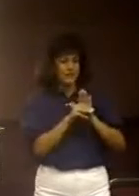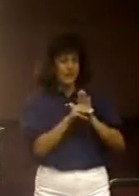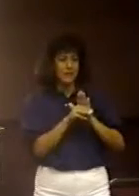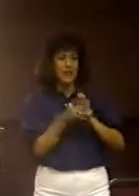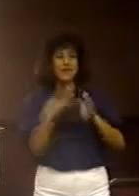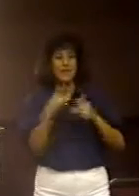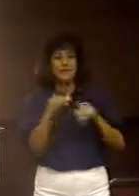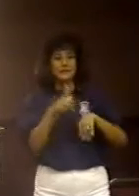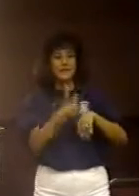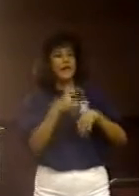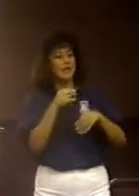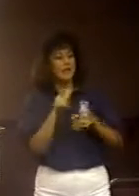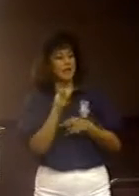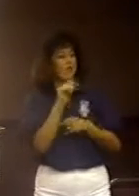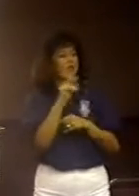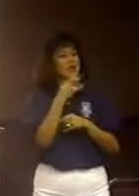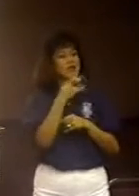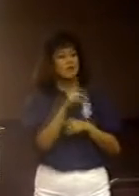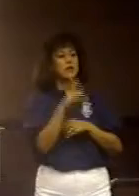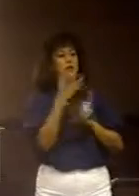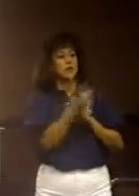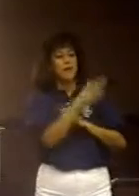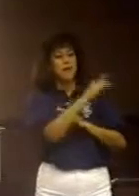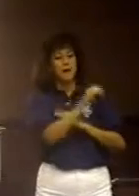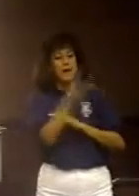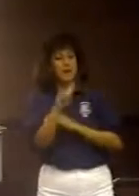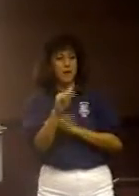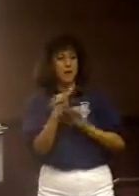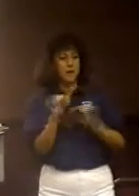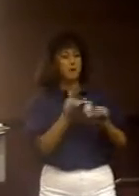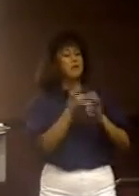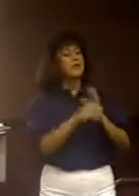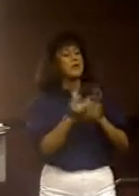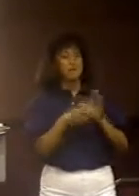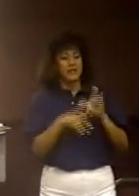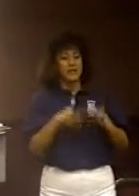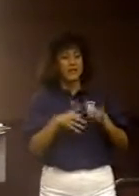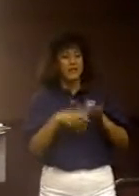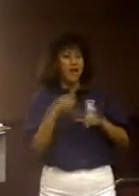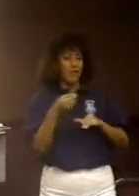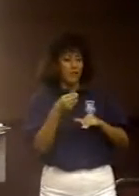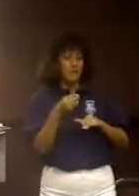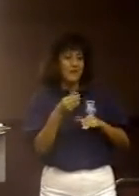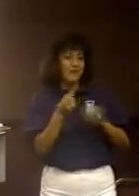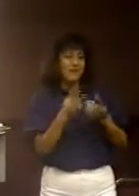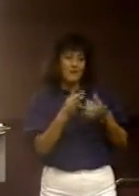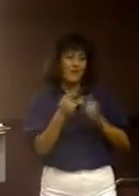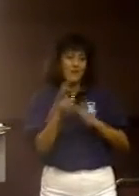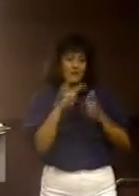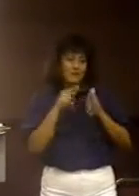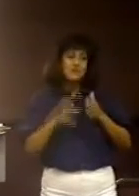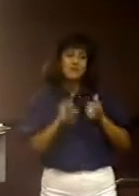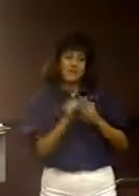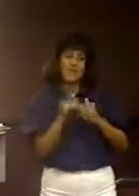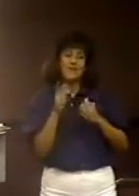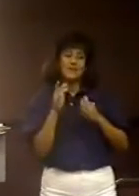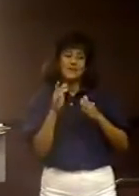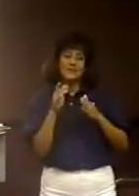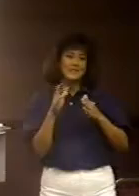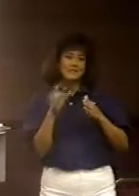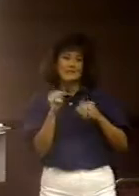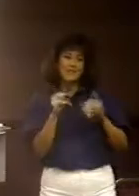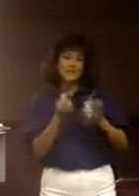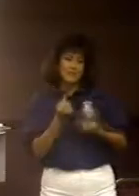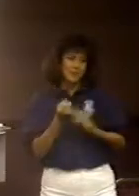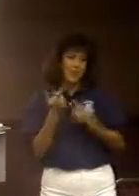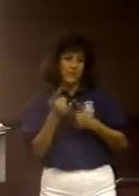launched the bye-bye movement, they left out a lot of research that didn't agree with the points they were trying to make. And